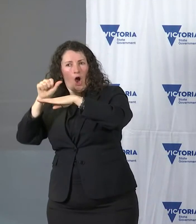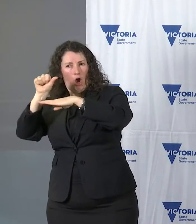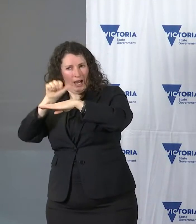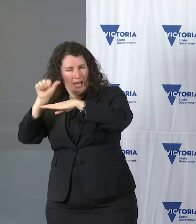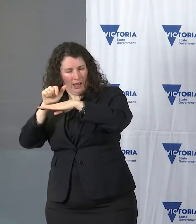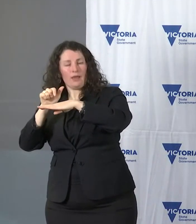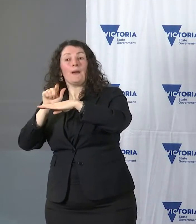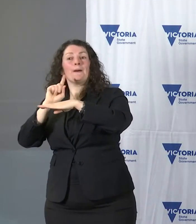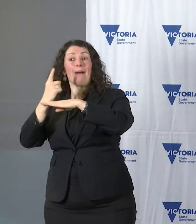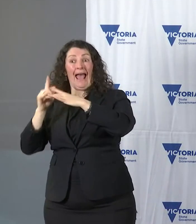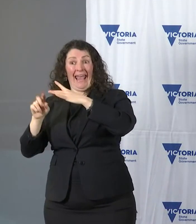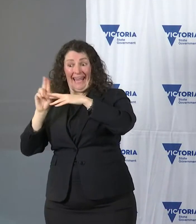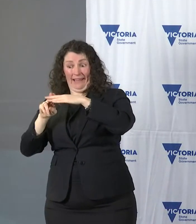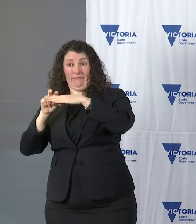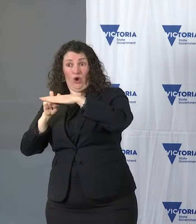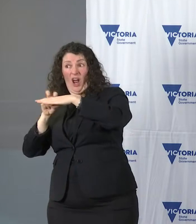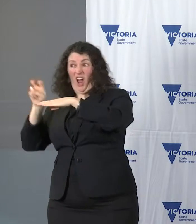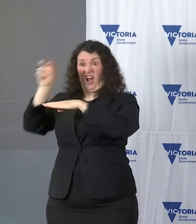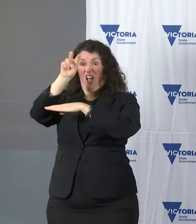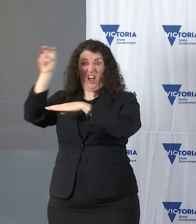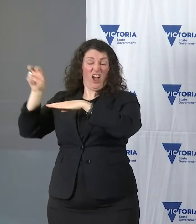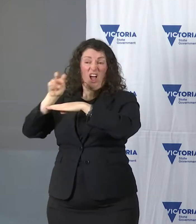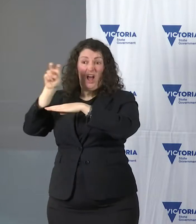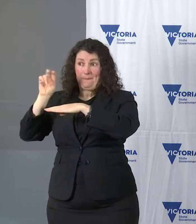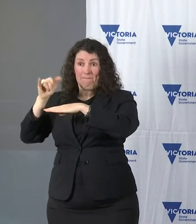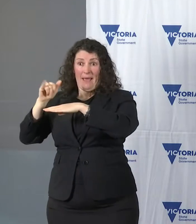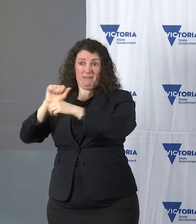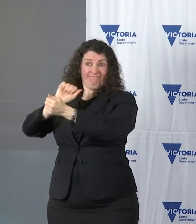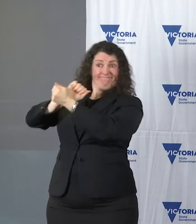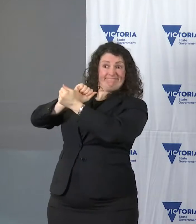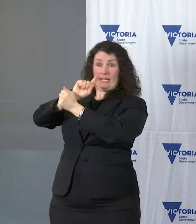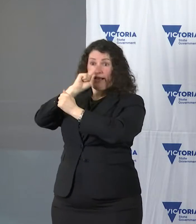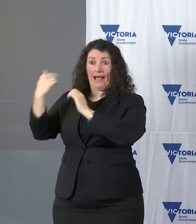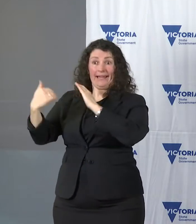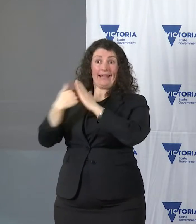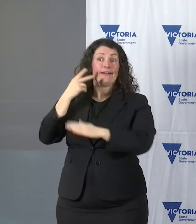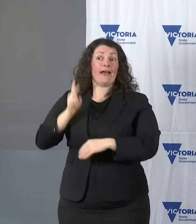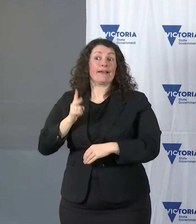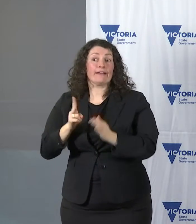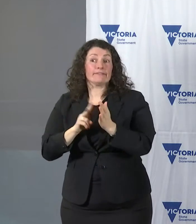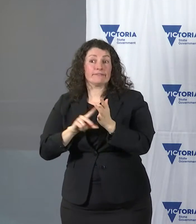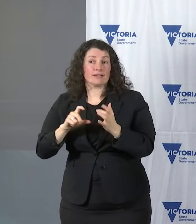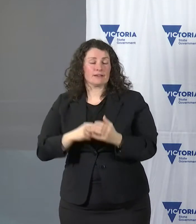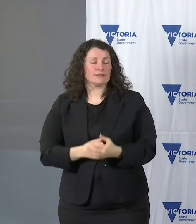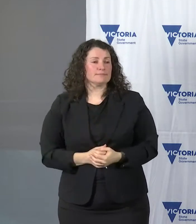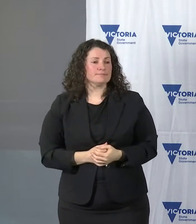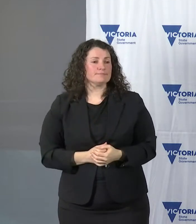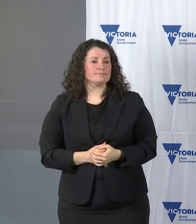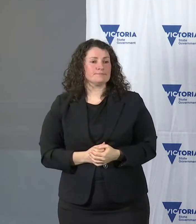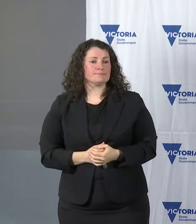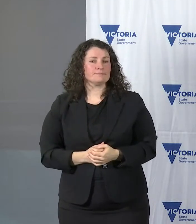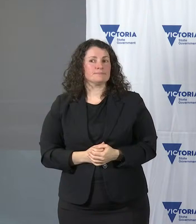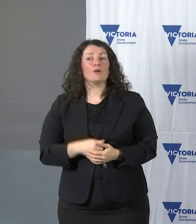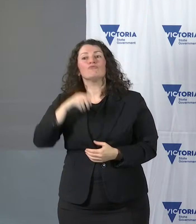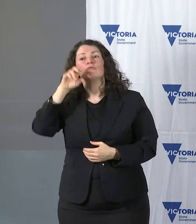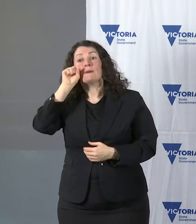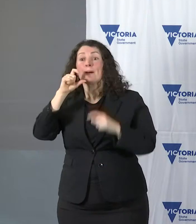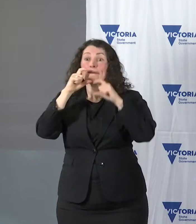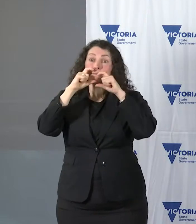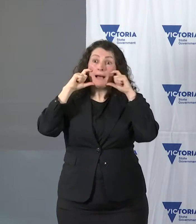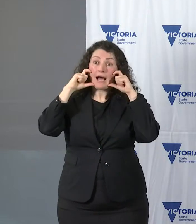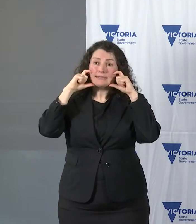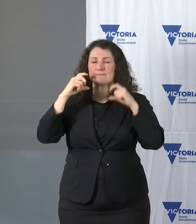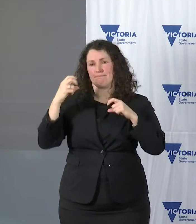zone. Face masks remain mandatory indoors and out. You do not need to wear a mask in your own home or